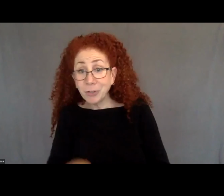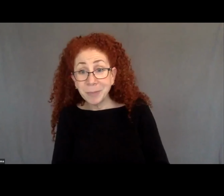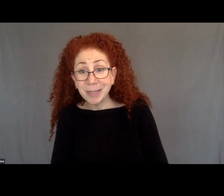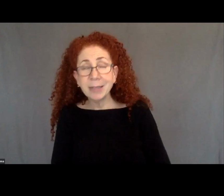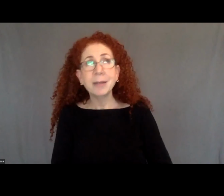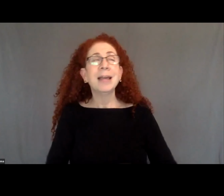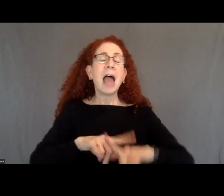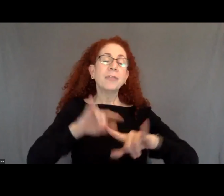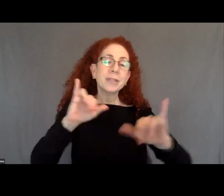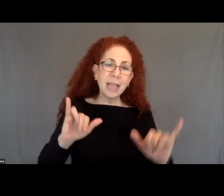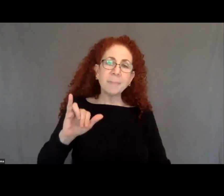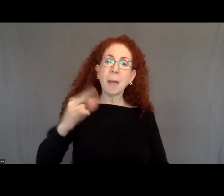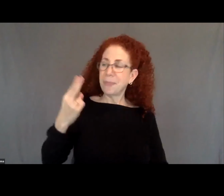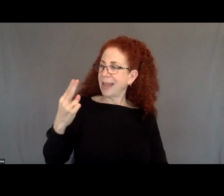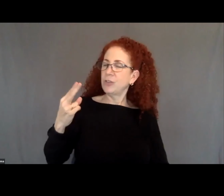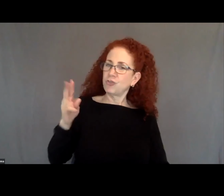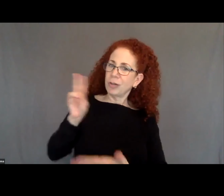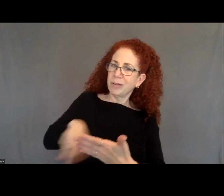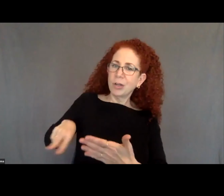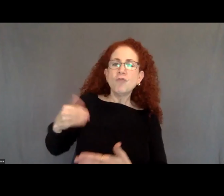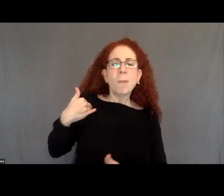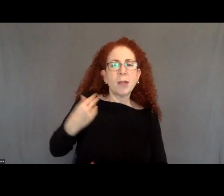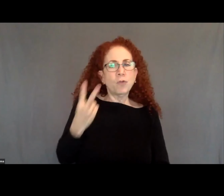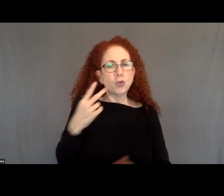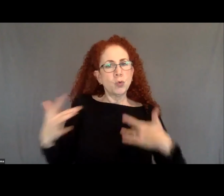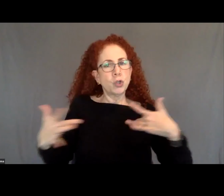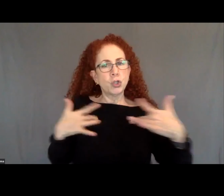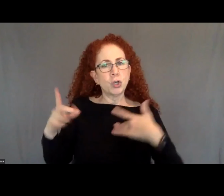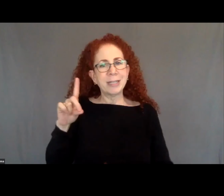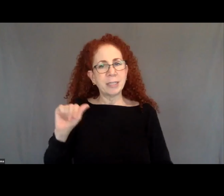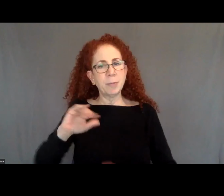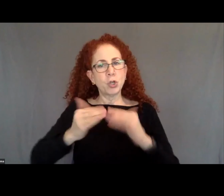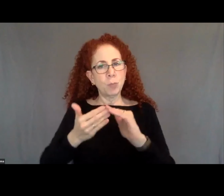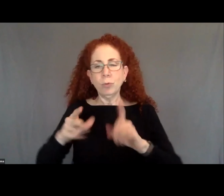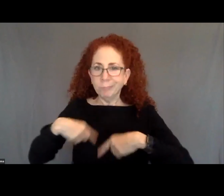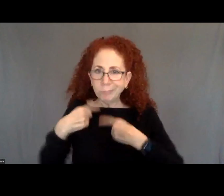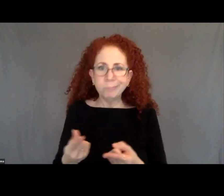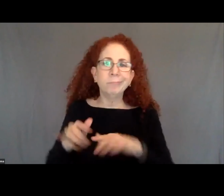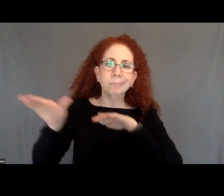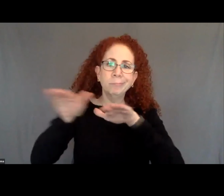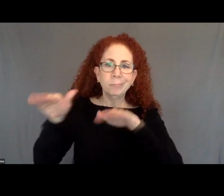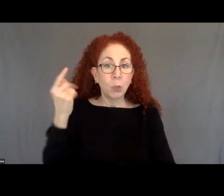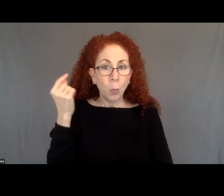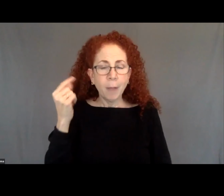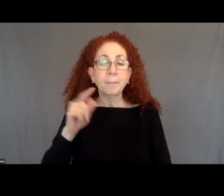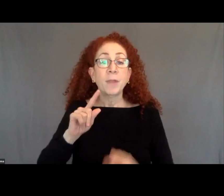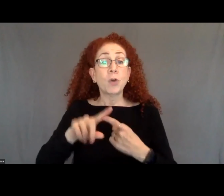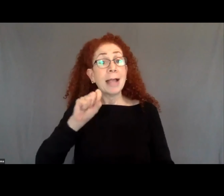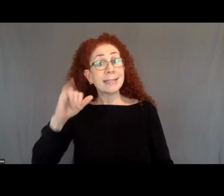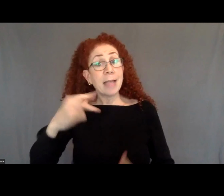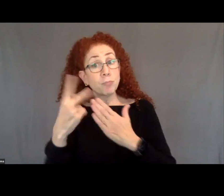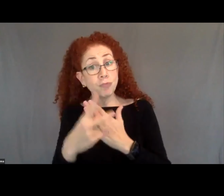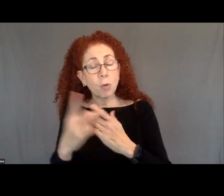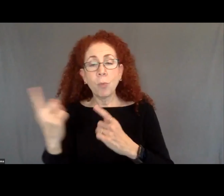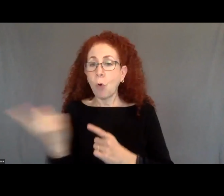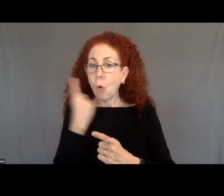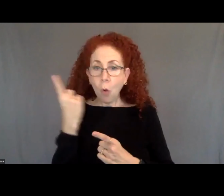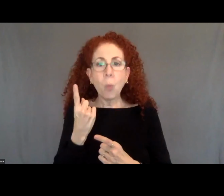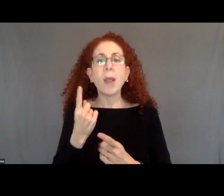time, though, this history reminds us of two concerns that the disability community has long voiced. So first, the SSI program has always